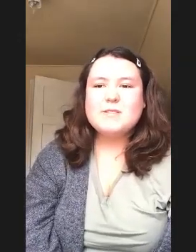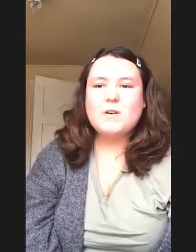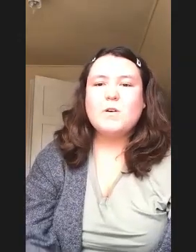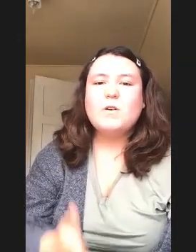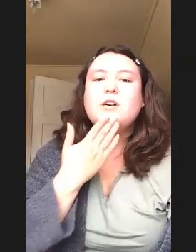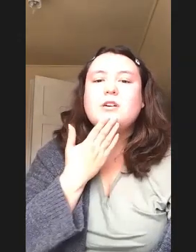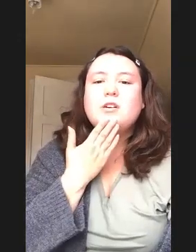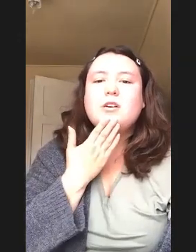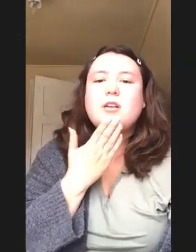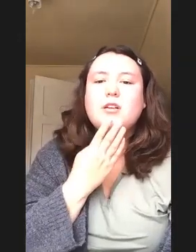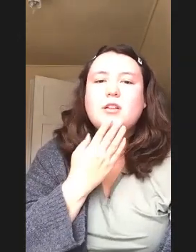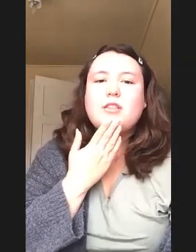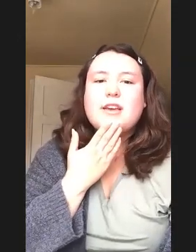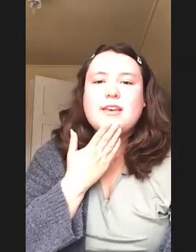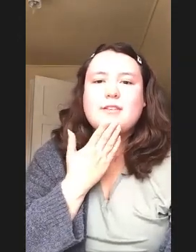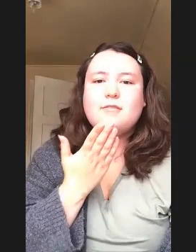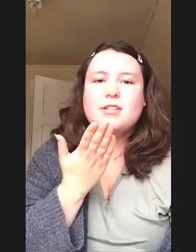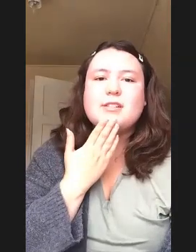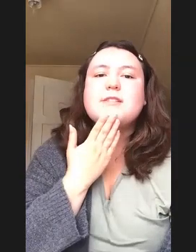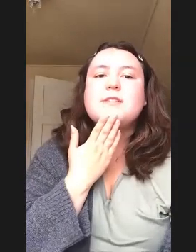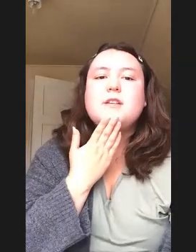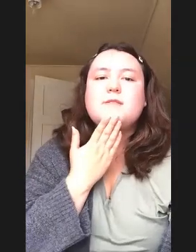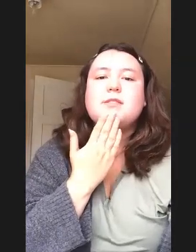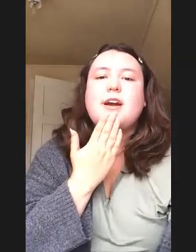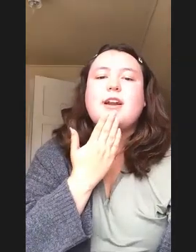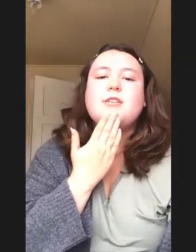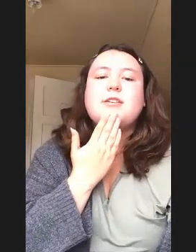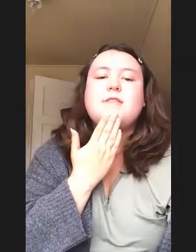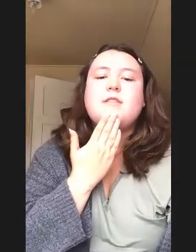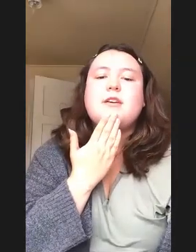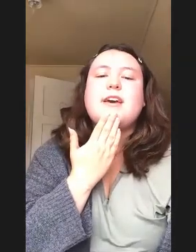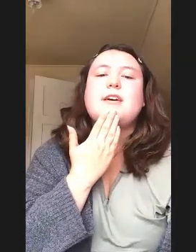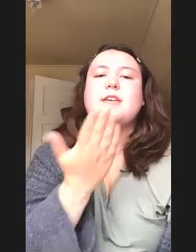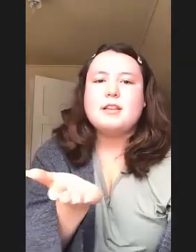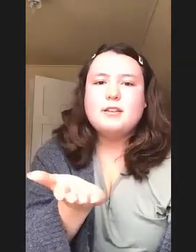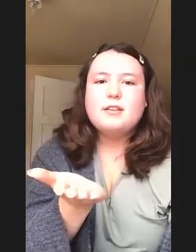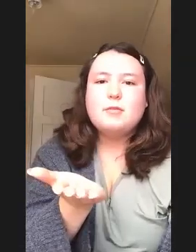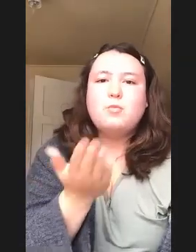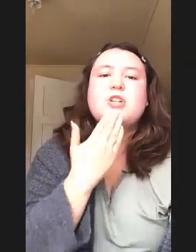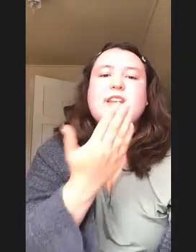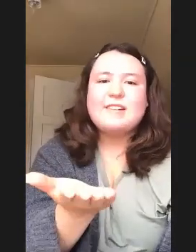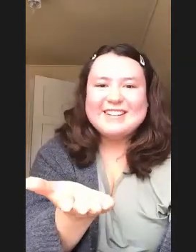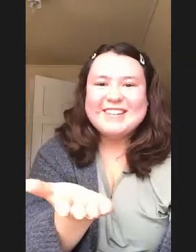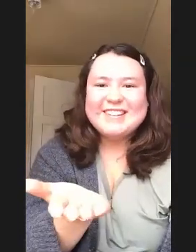So thank you would just, you would start at your chin with your hand and then push it up. Thank